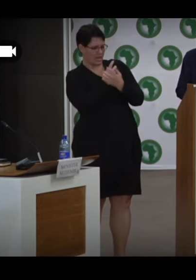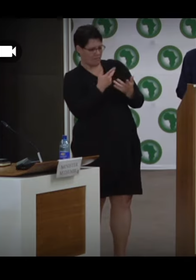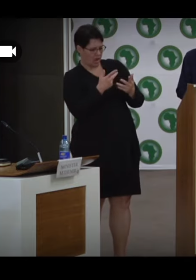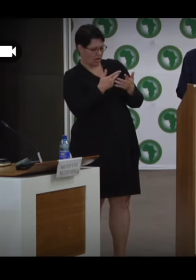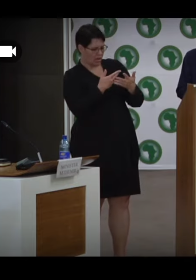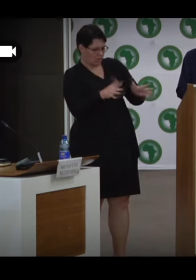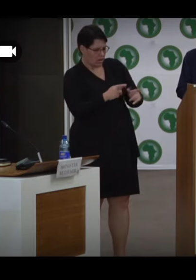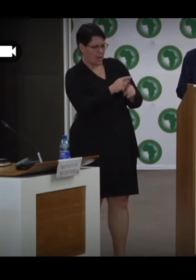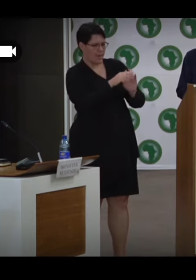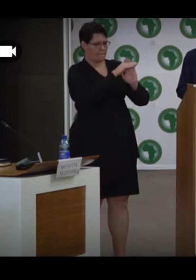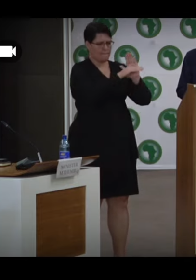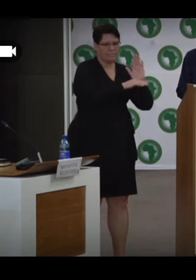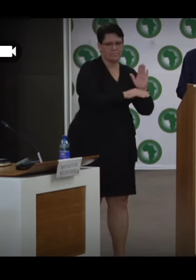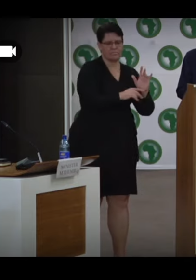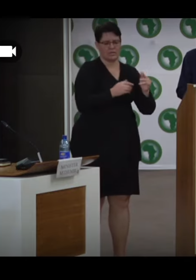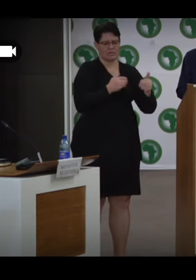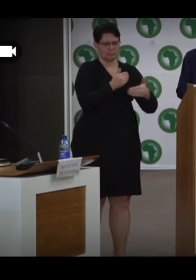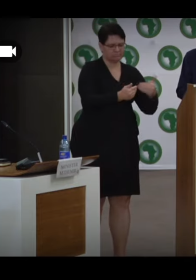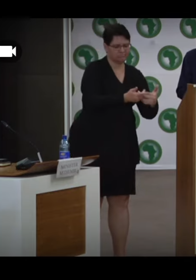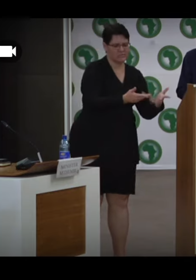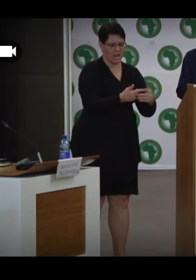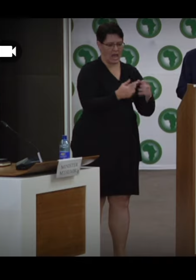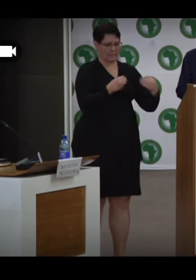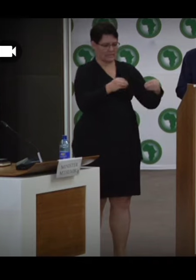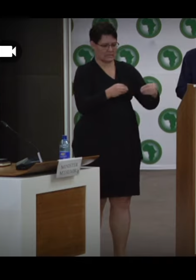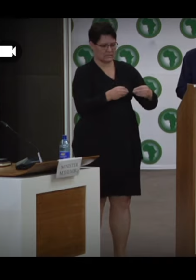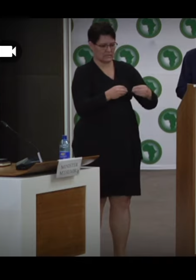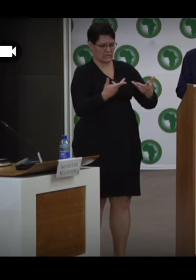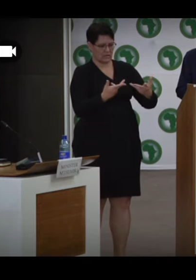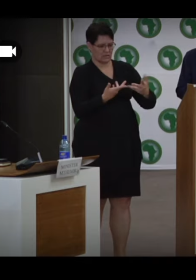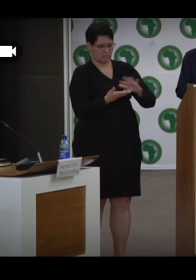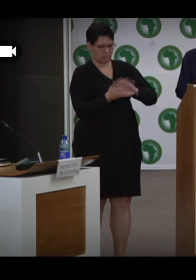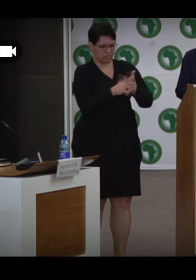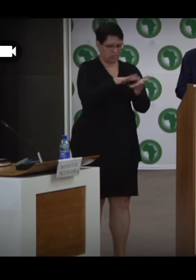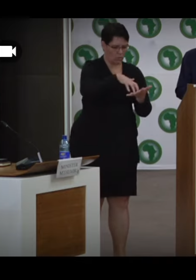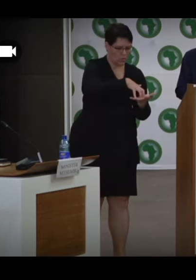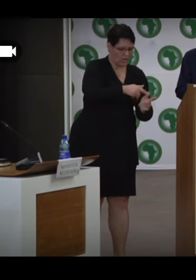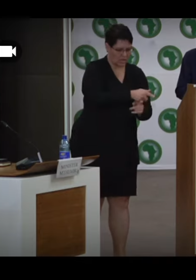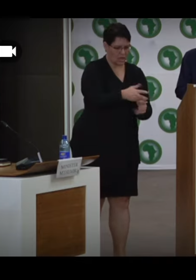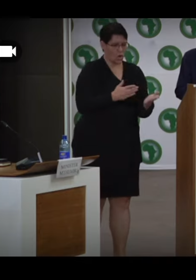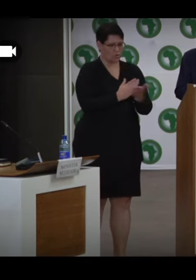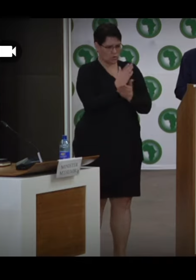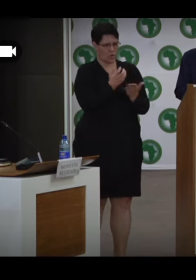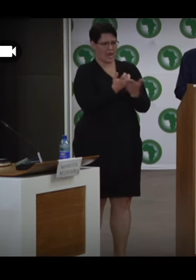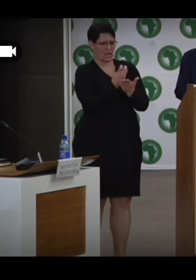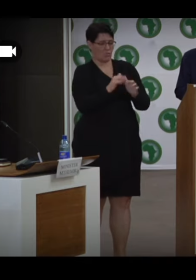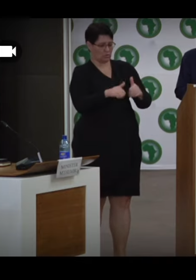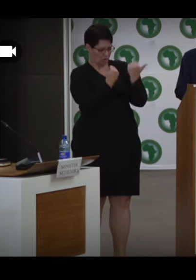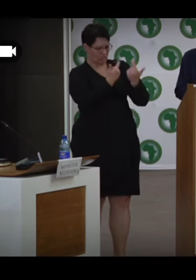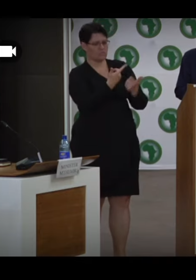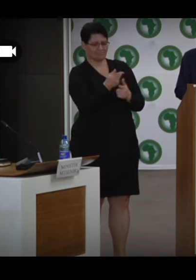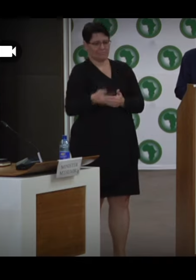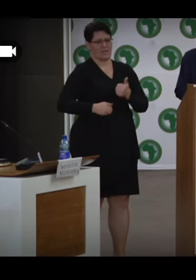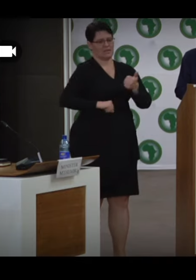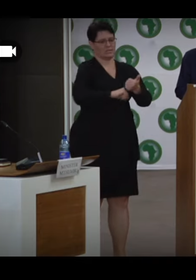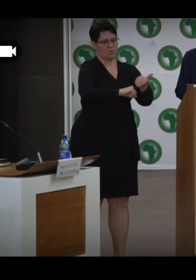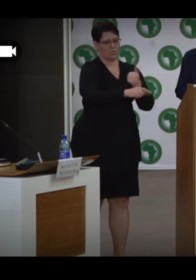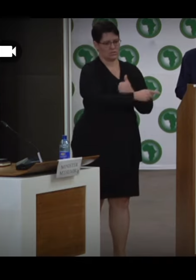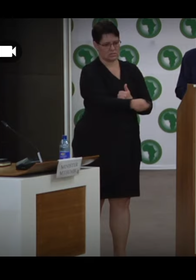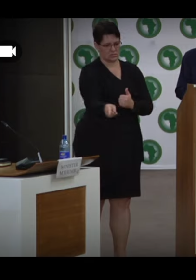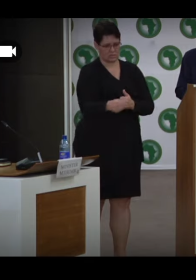businesses and consumers as well as firms in distress through these financial and economic challenges.